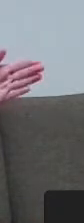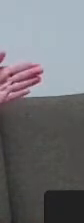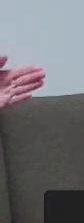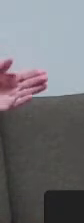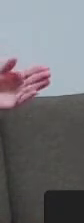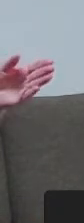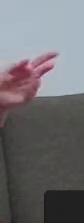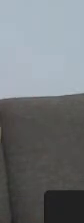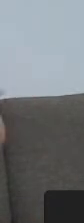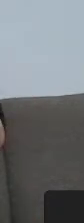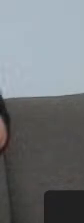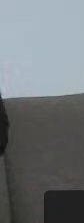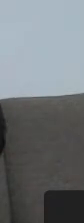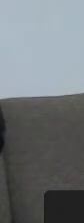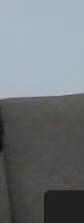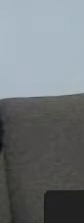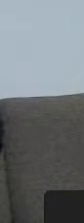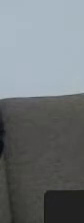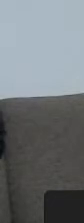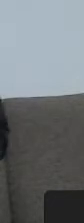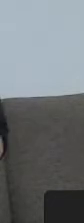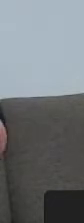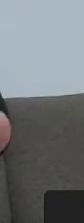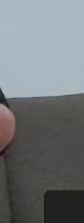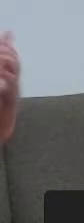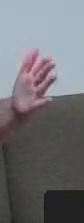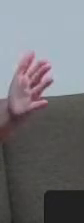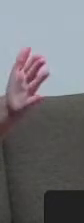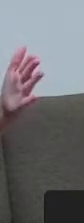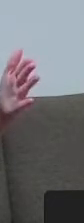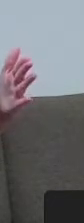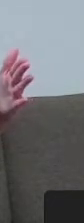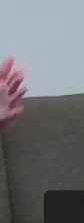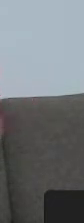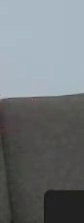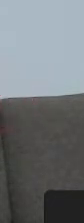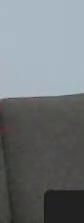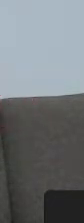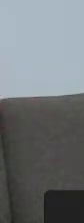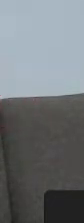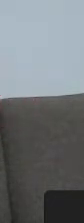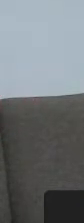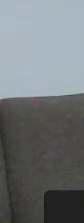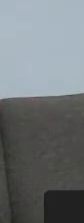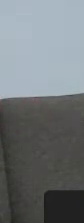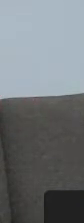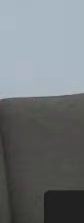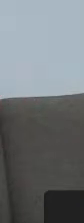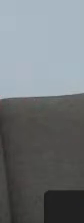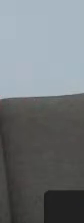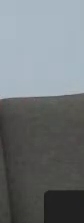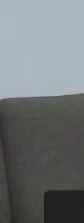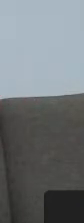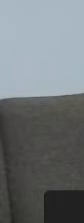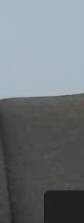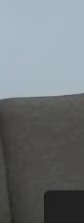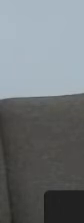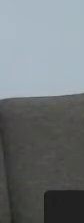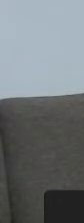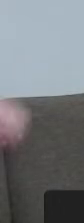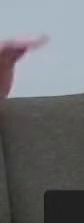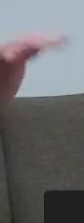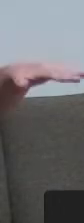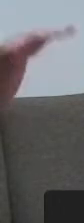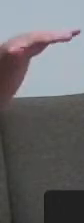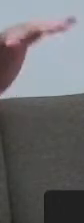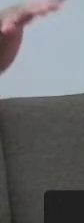worse. Without external stimuli, coordination, and balance, your balance begins to fail.